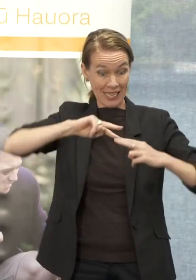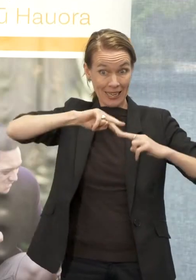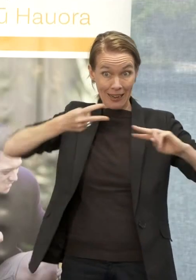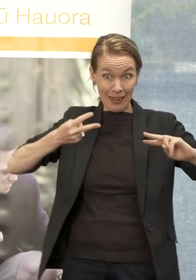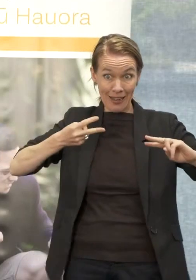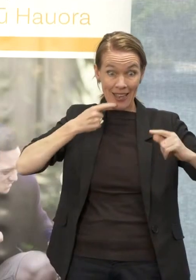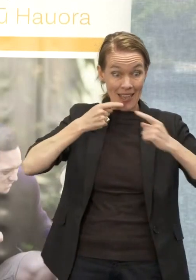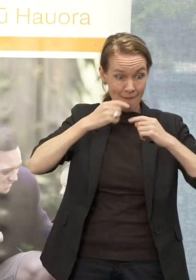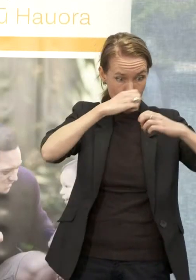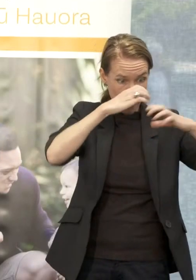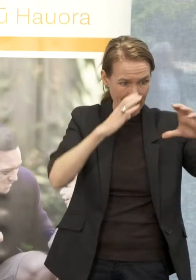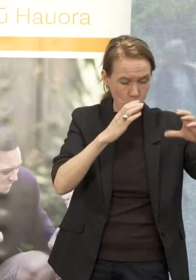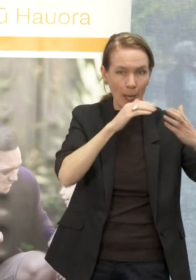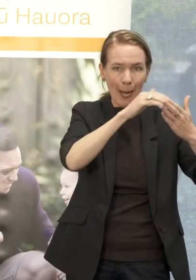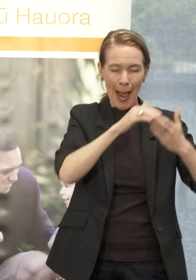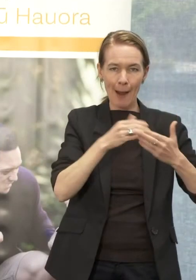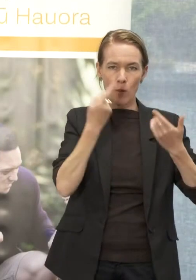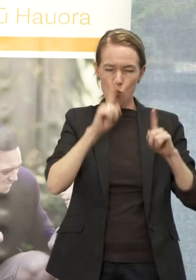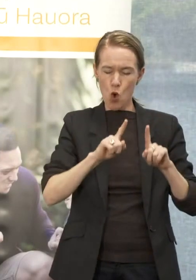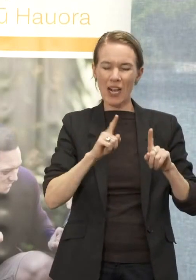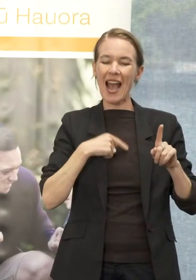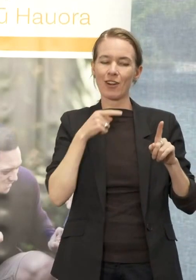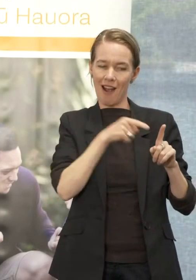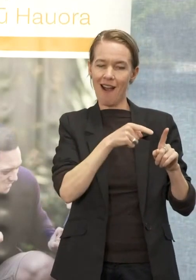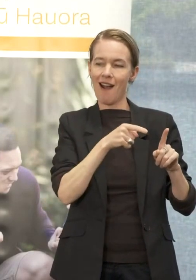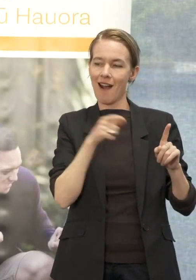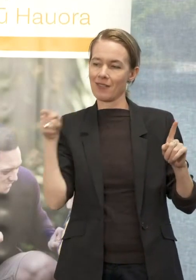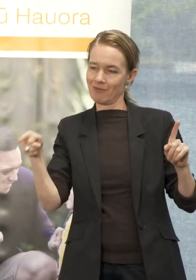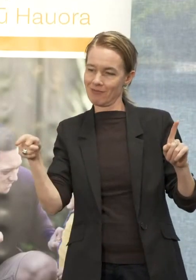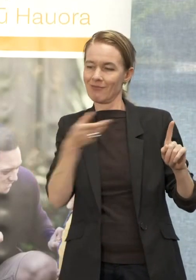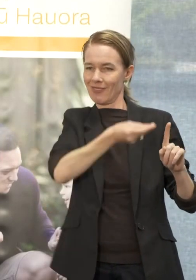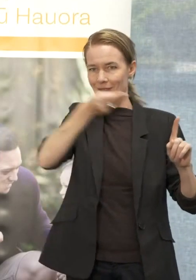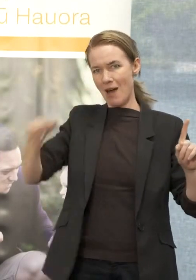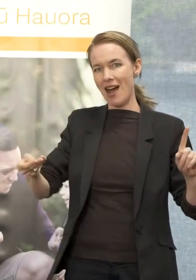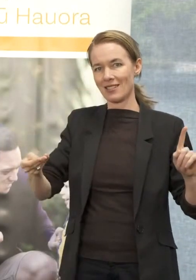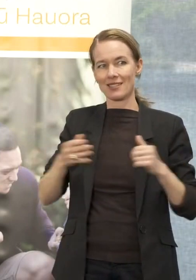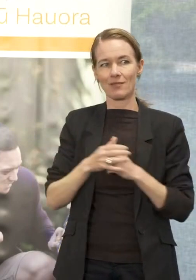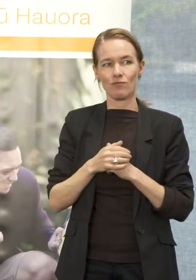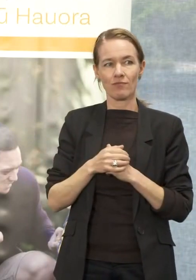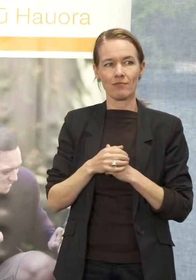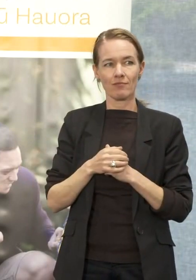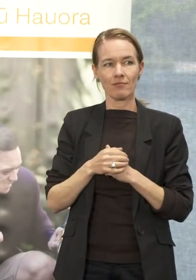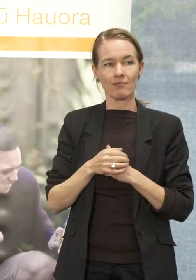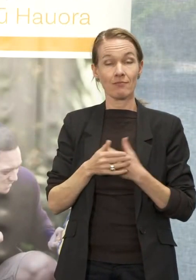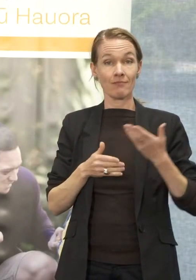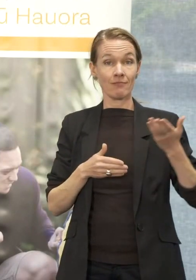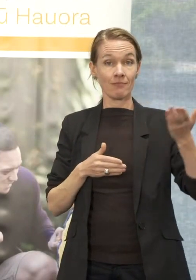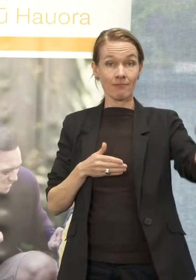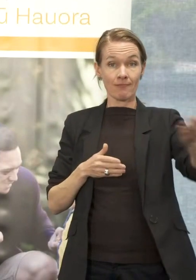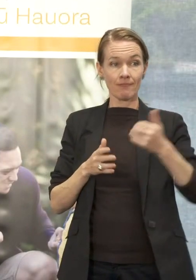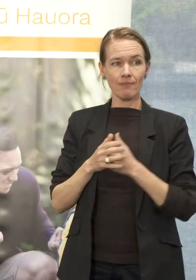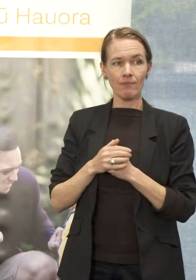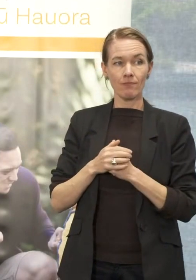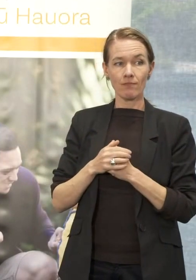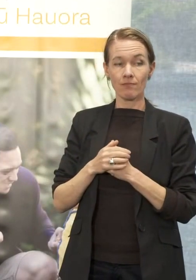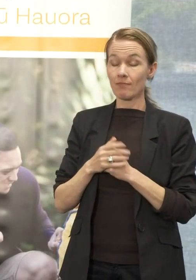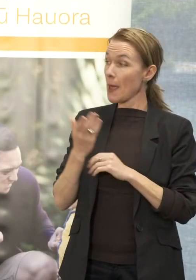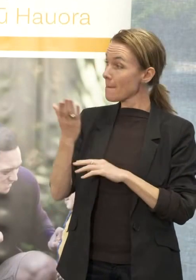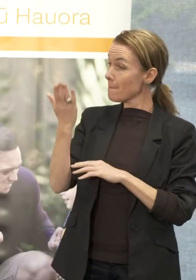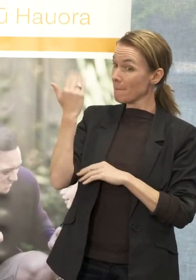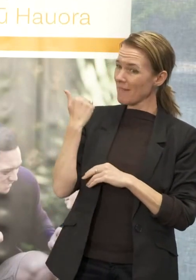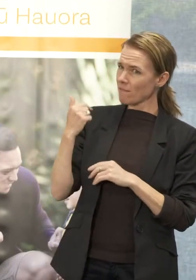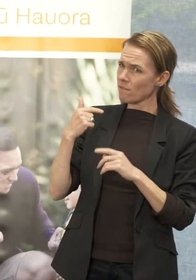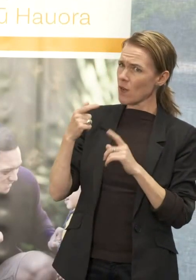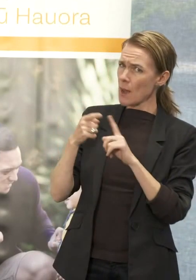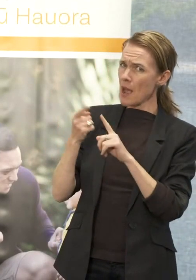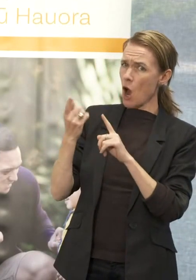these cases to each other. In your pre-departure advice to New Zealanders just earlier, you were saying that they shouldn't go to